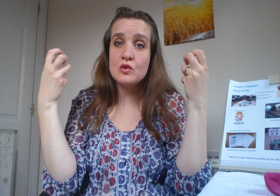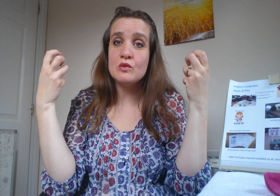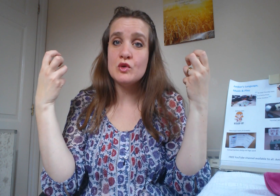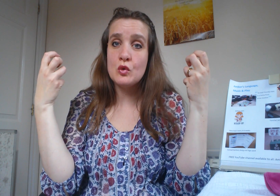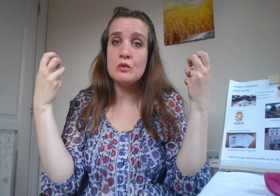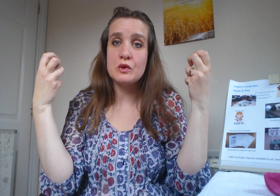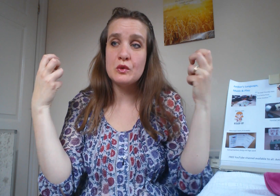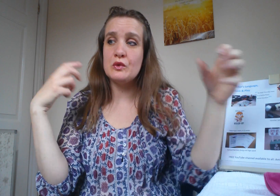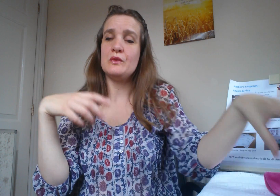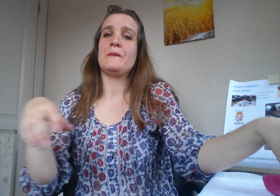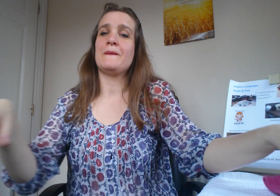meow meow meow.